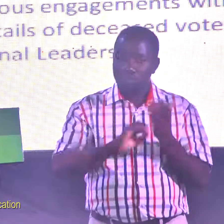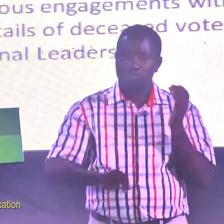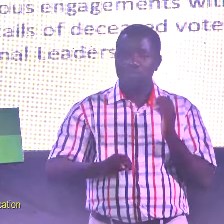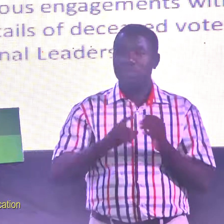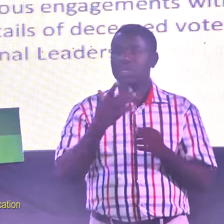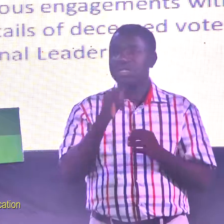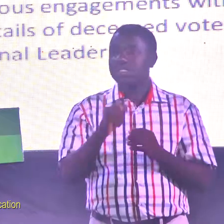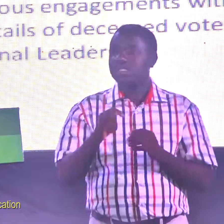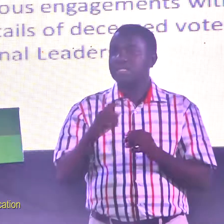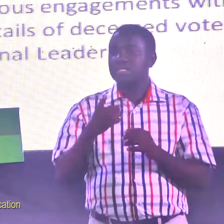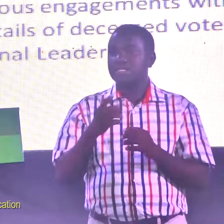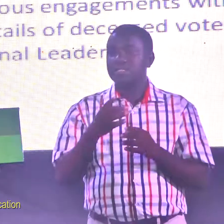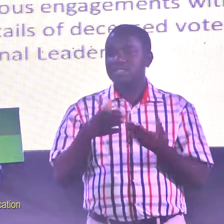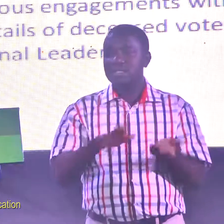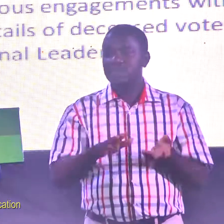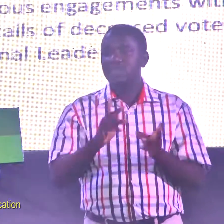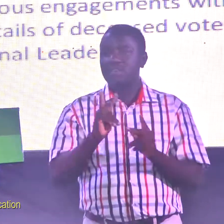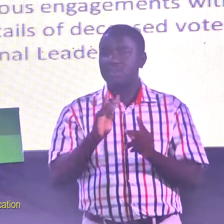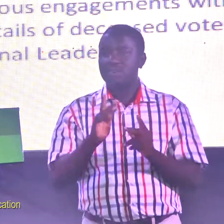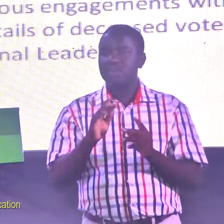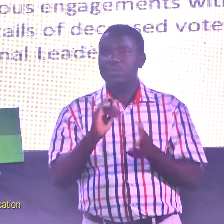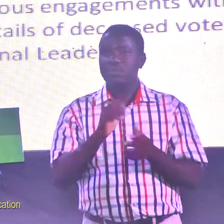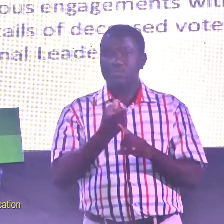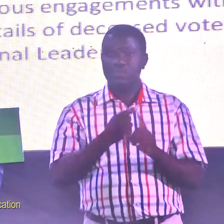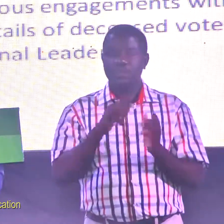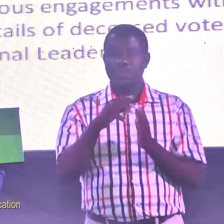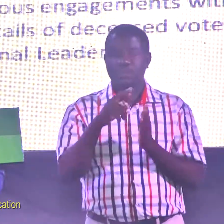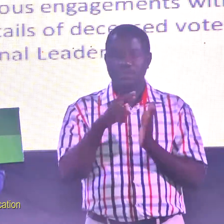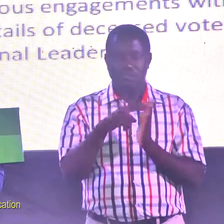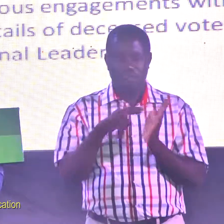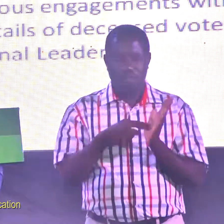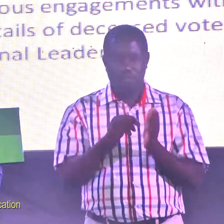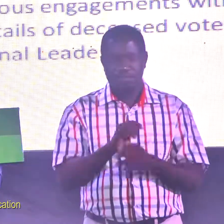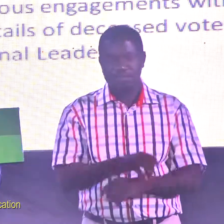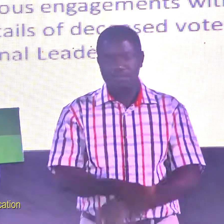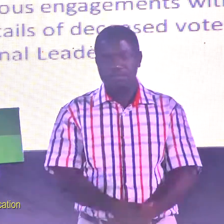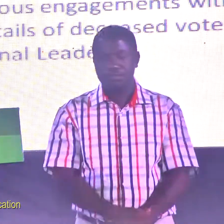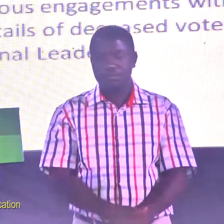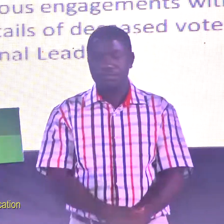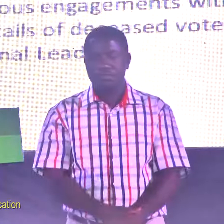voters according to the legal framework.